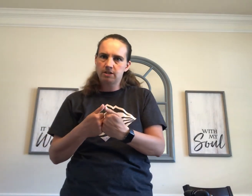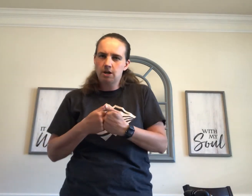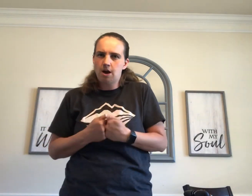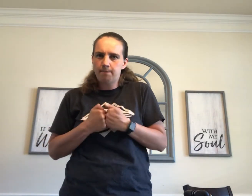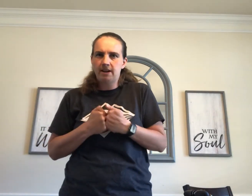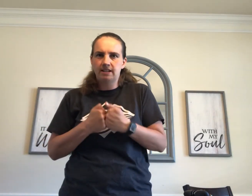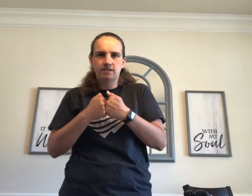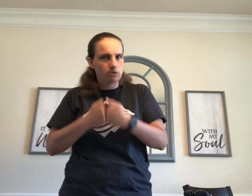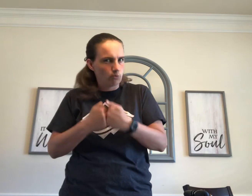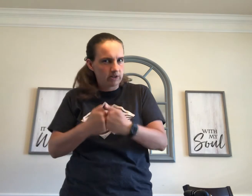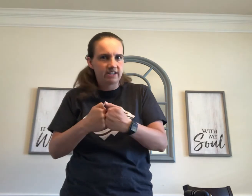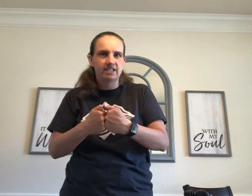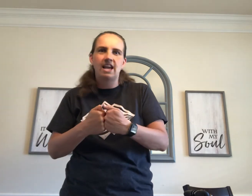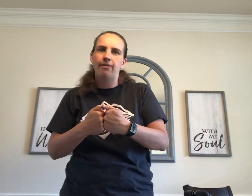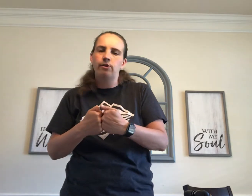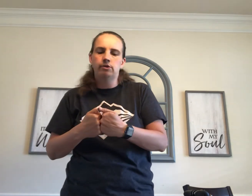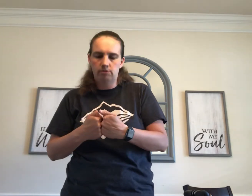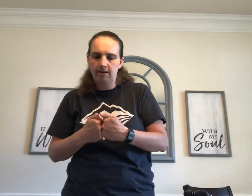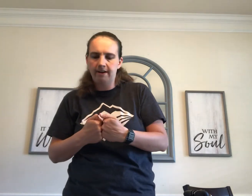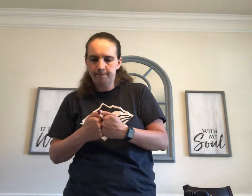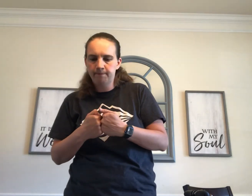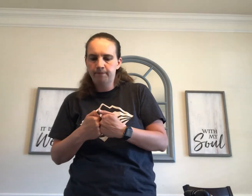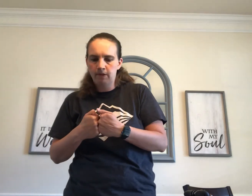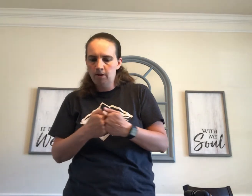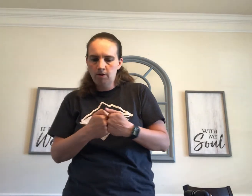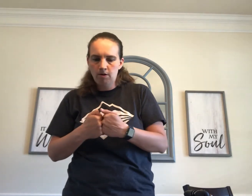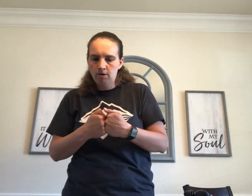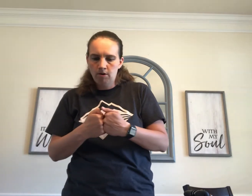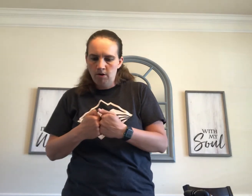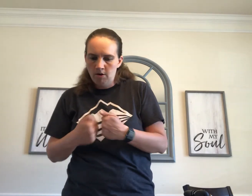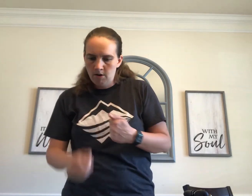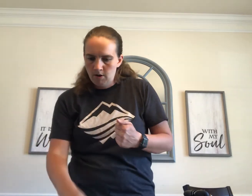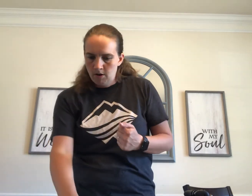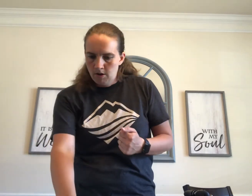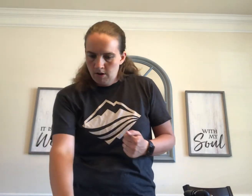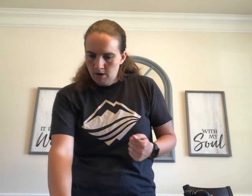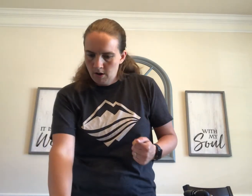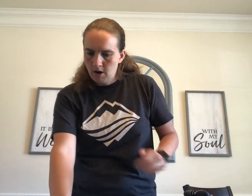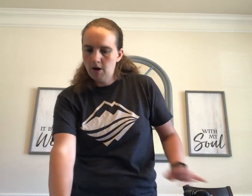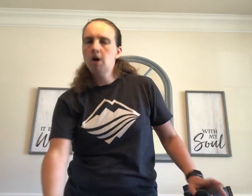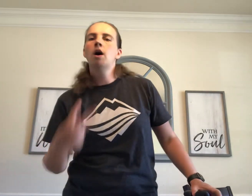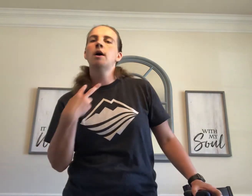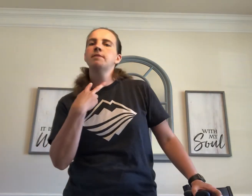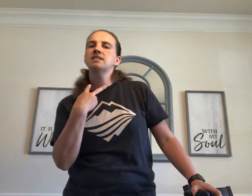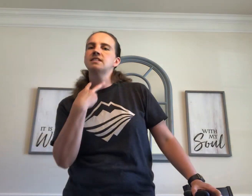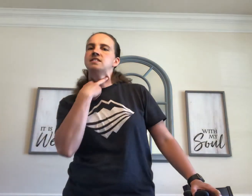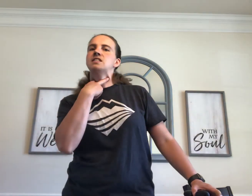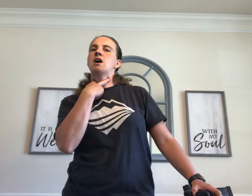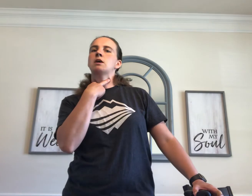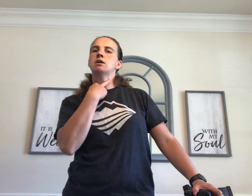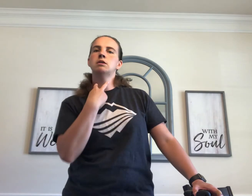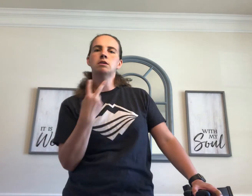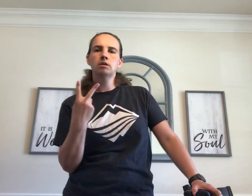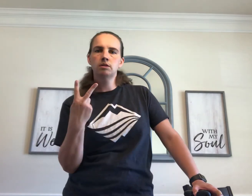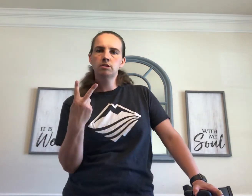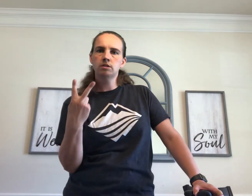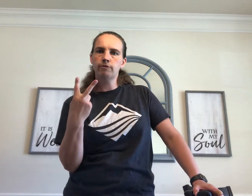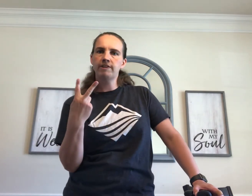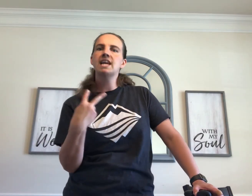top, and you're really together, okay? This is stuck. So V